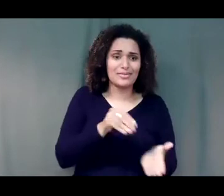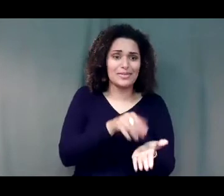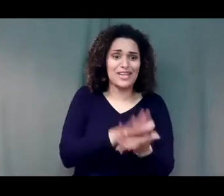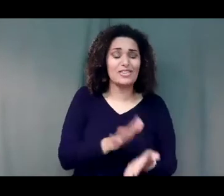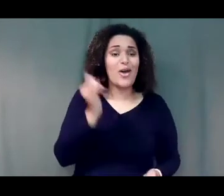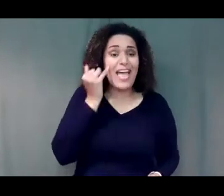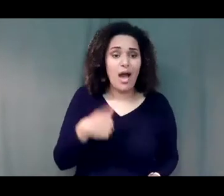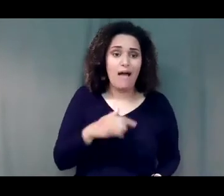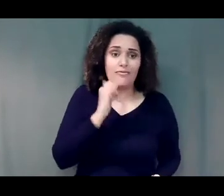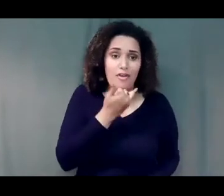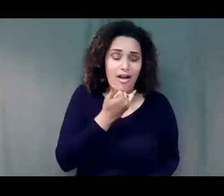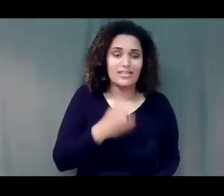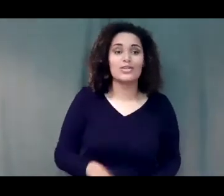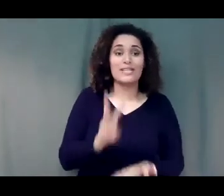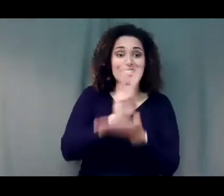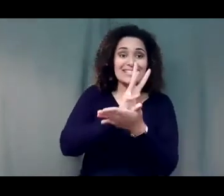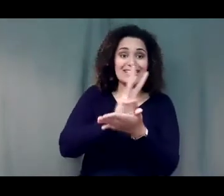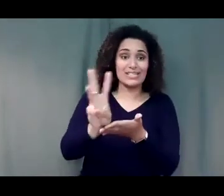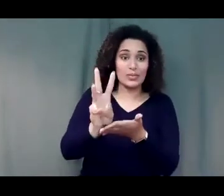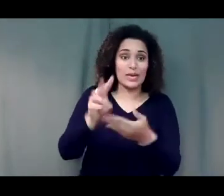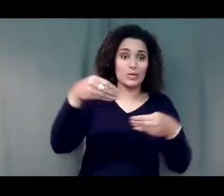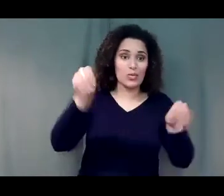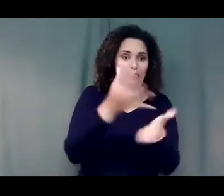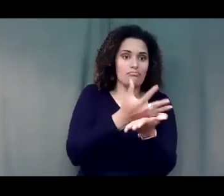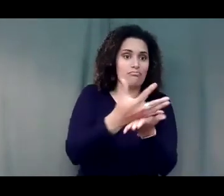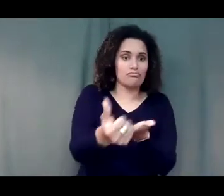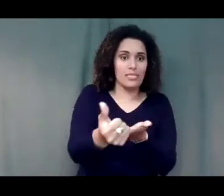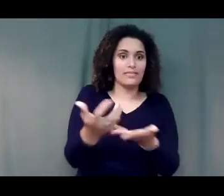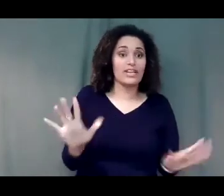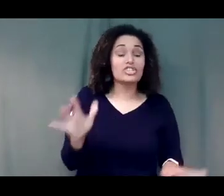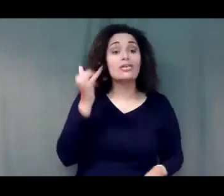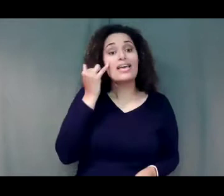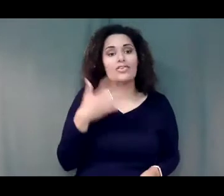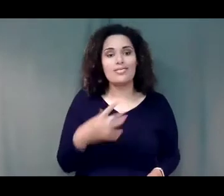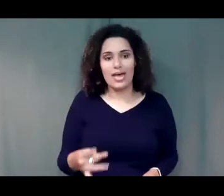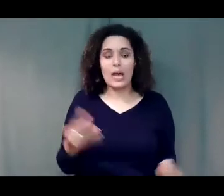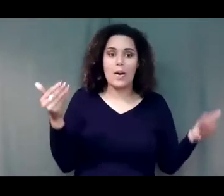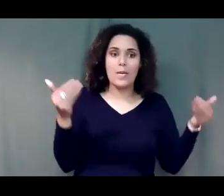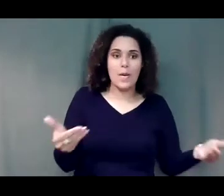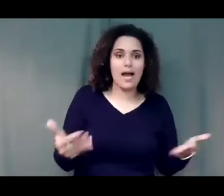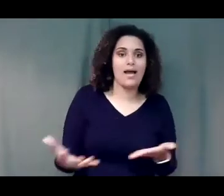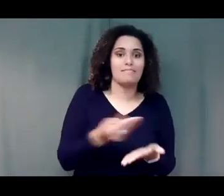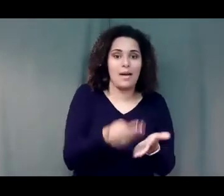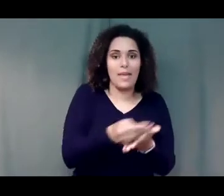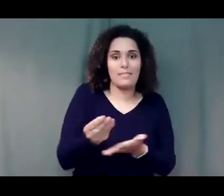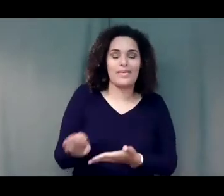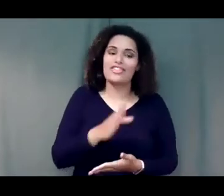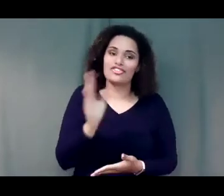wrong, which was 6 weeks. So if you like it, here's your chance to stock up, because there is never much